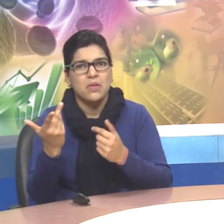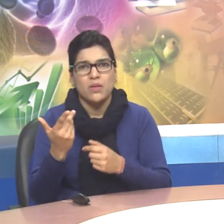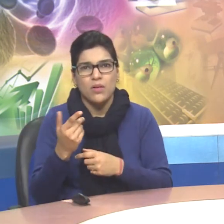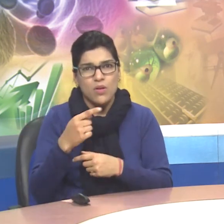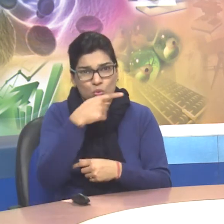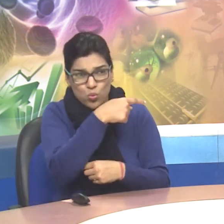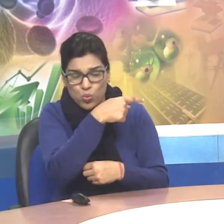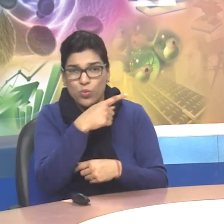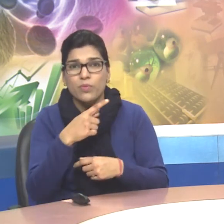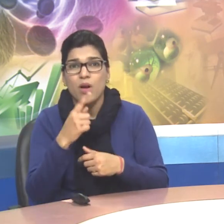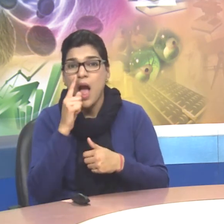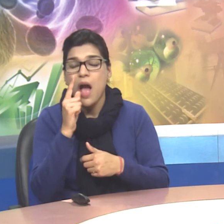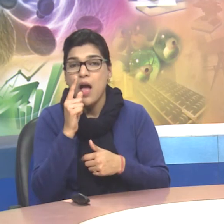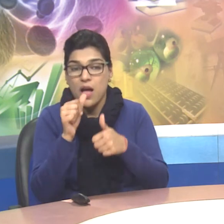voice was low,